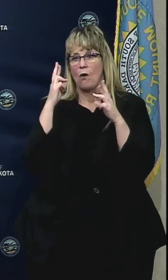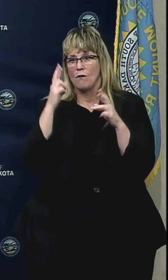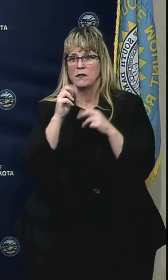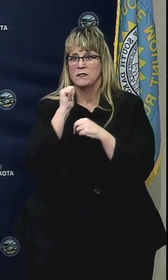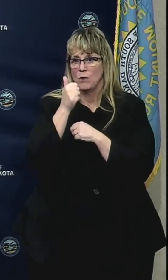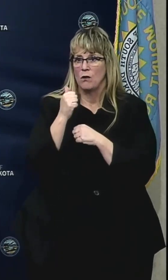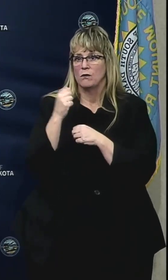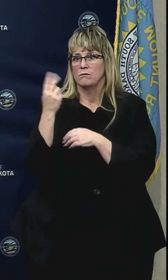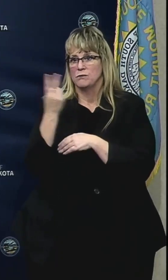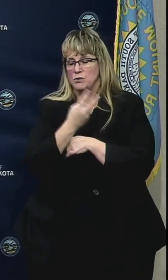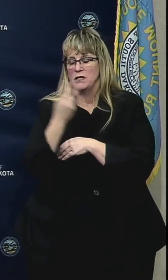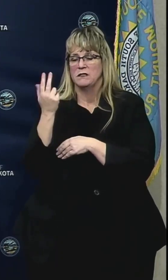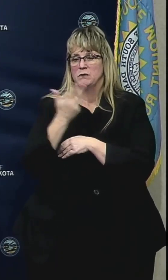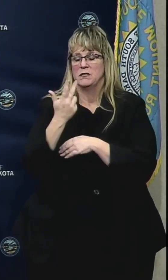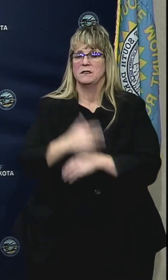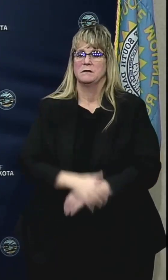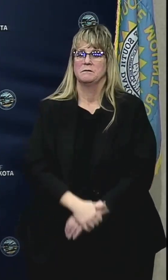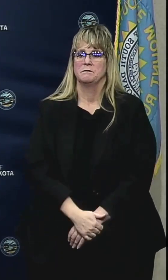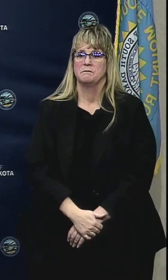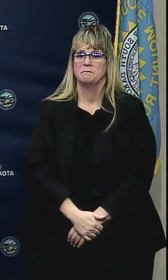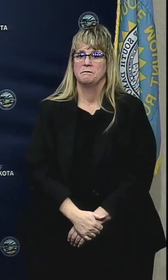two.